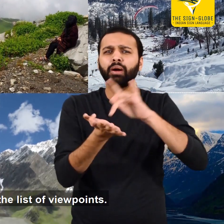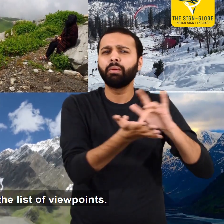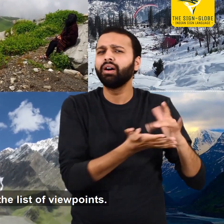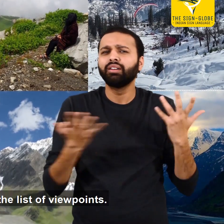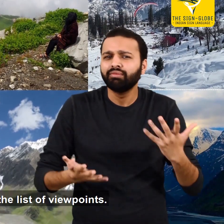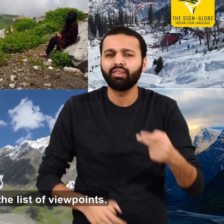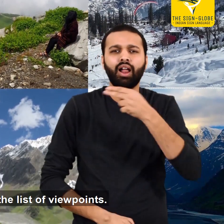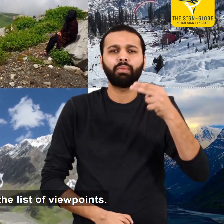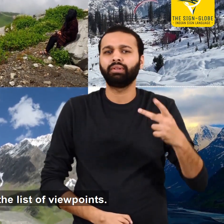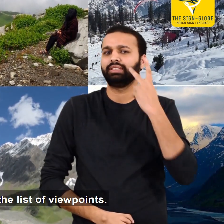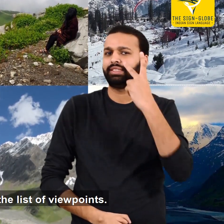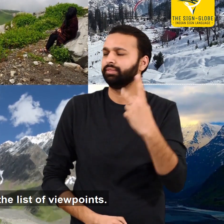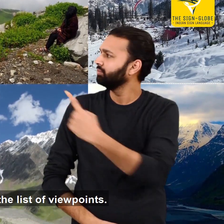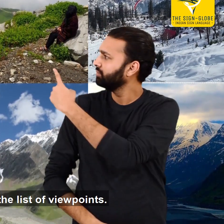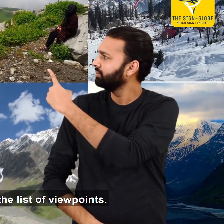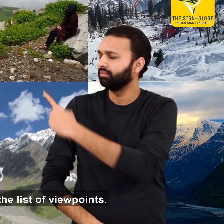Have a look here for the list of viewpoints.